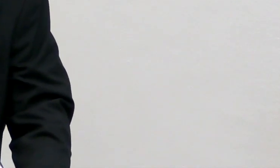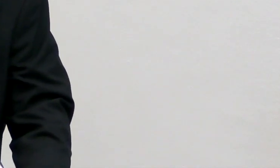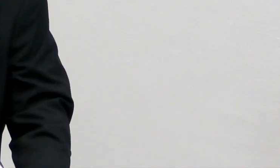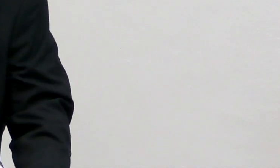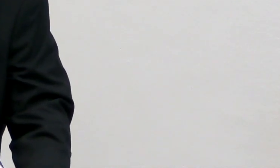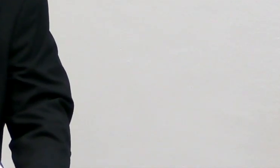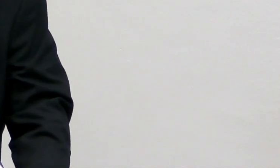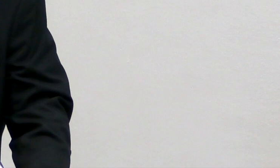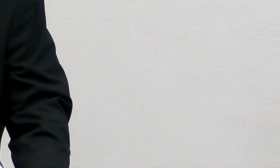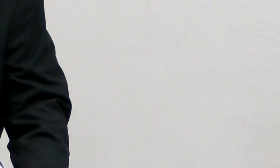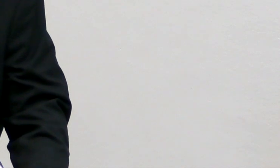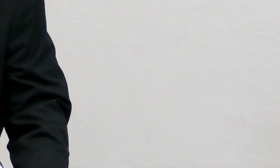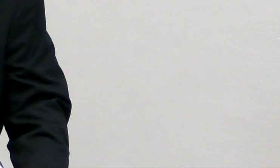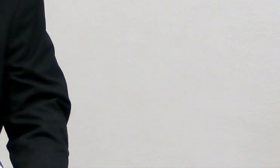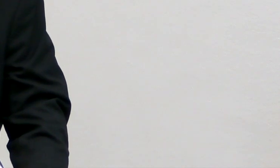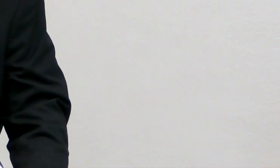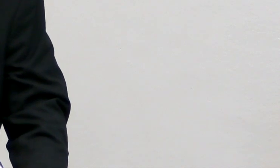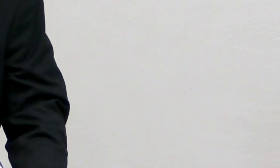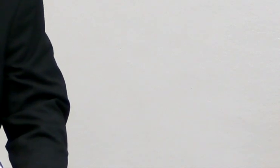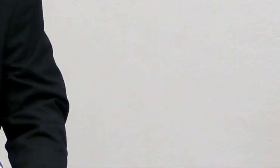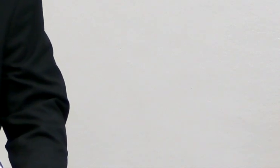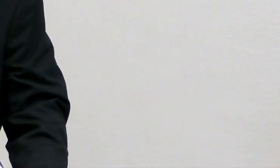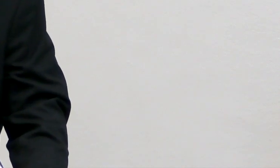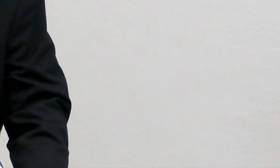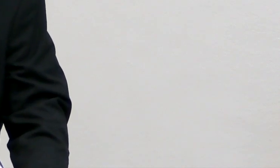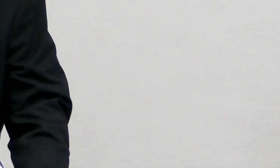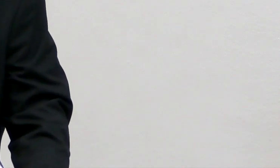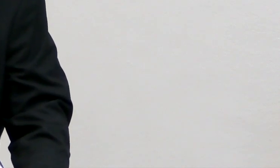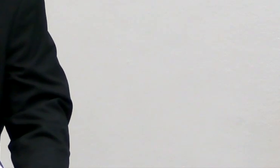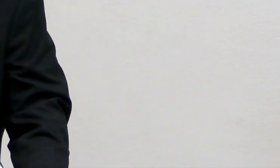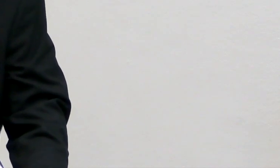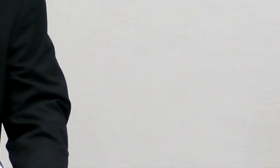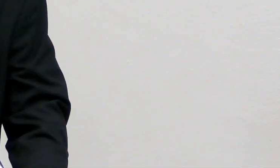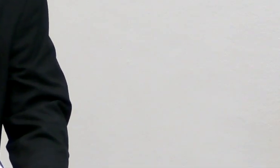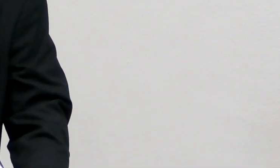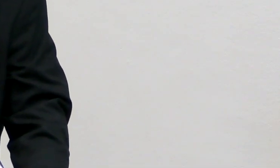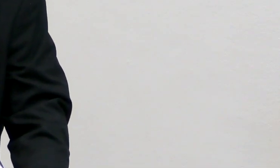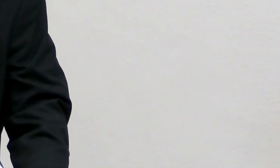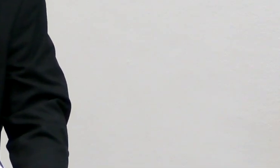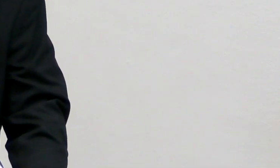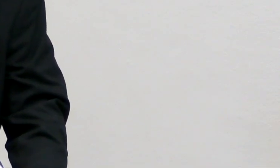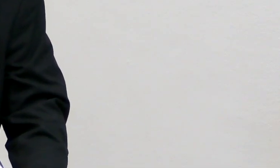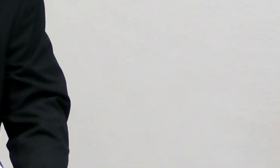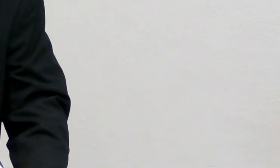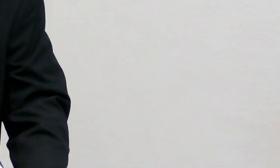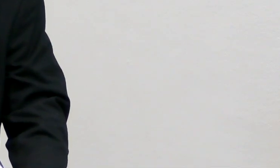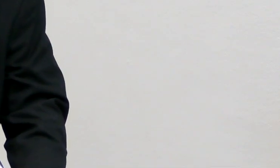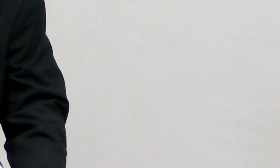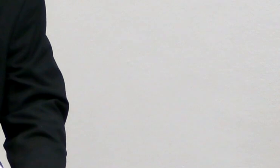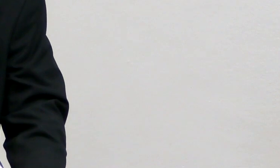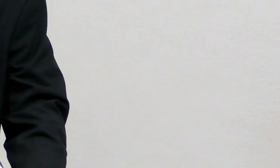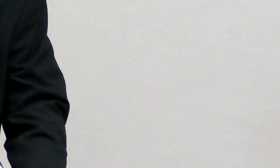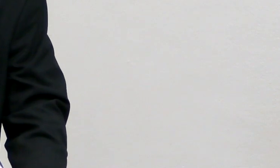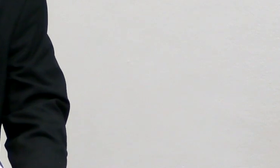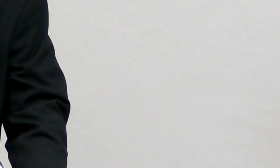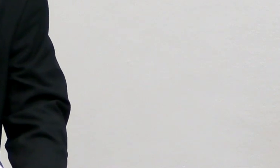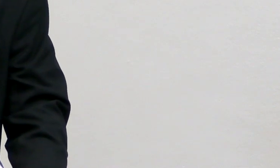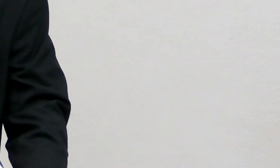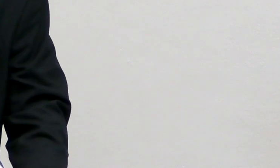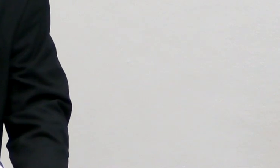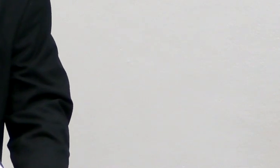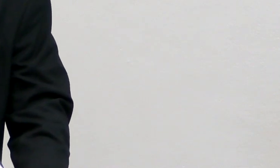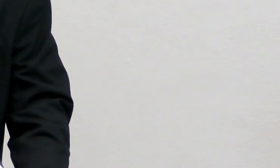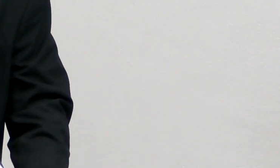Assessor. Coffee with the Assessor is I come to your house, I put on this seminar. Okay, the only thing that I ask is I ask for